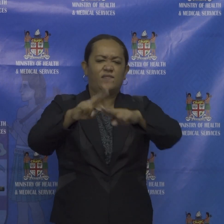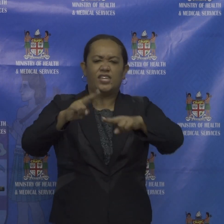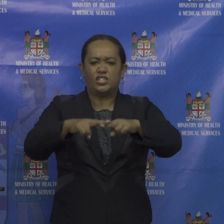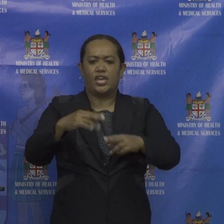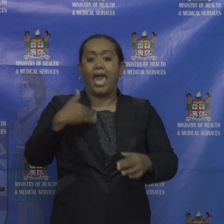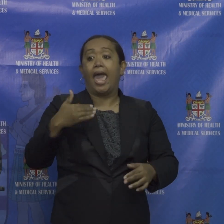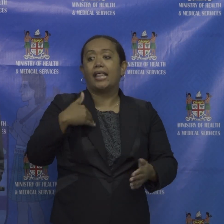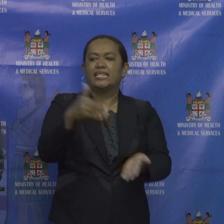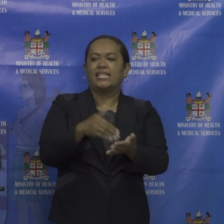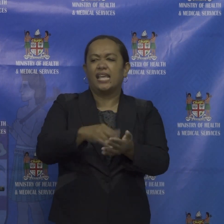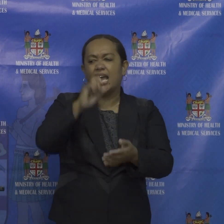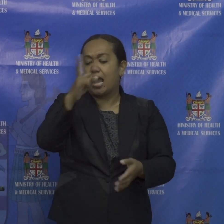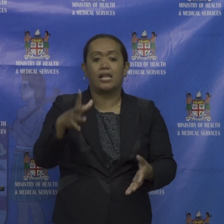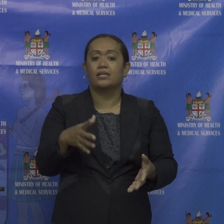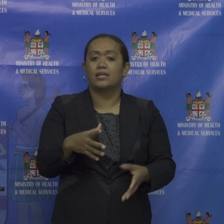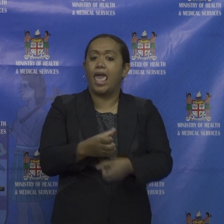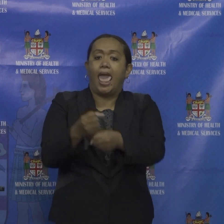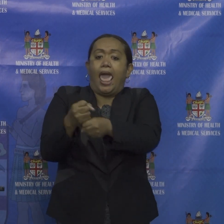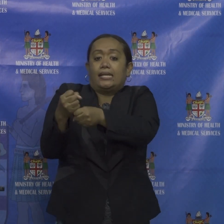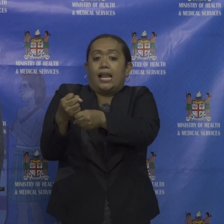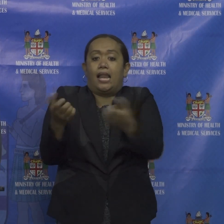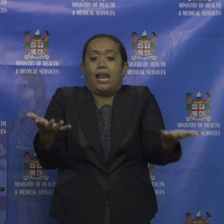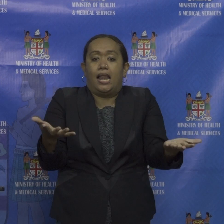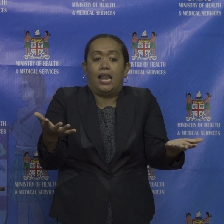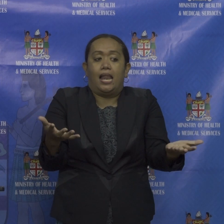health system can't handle an escalation?